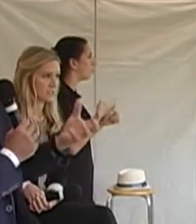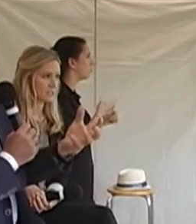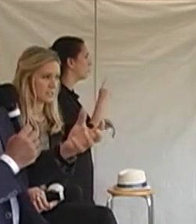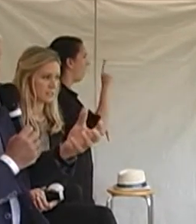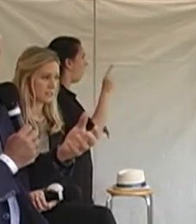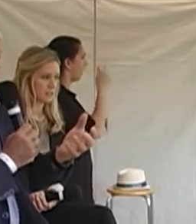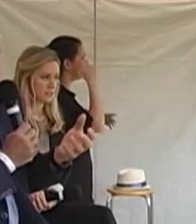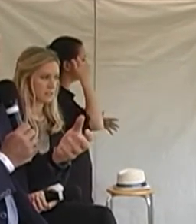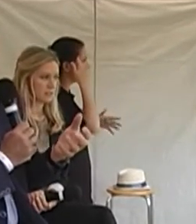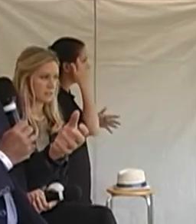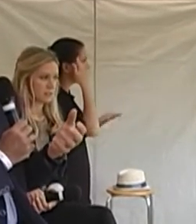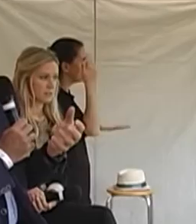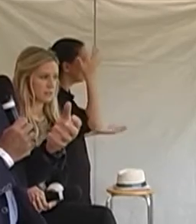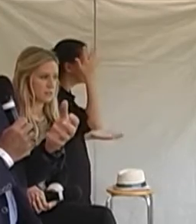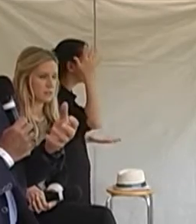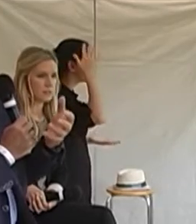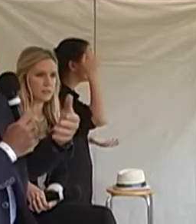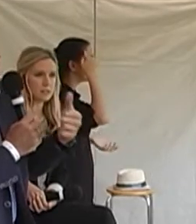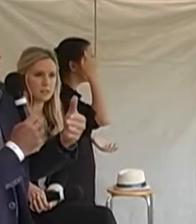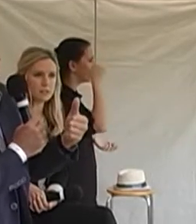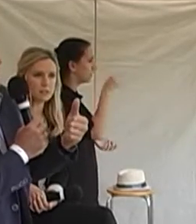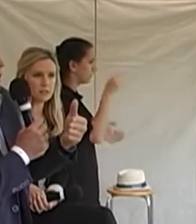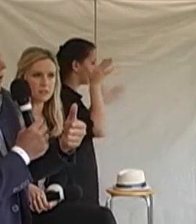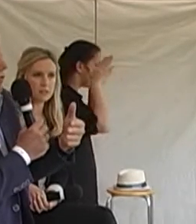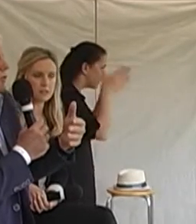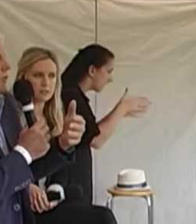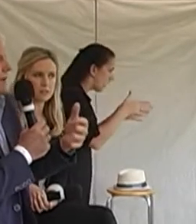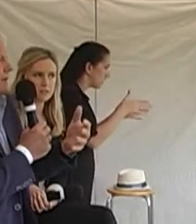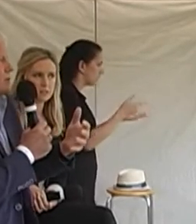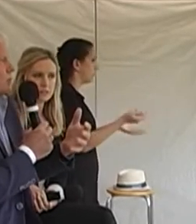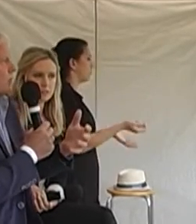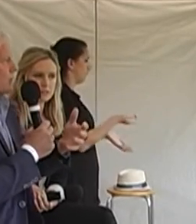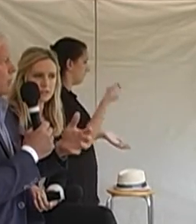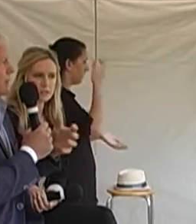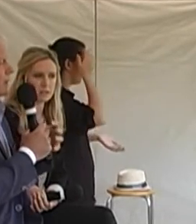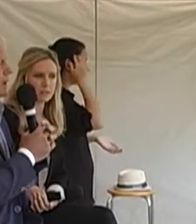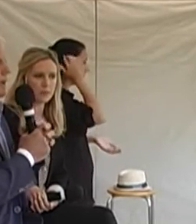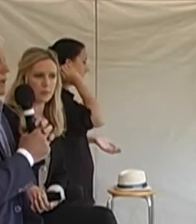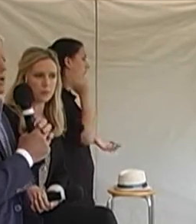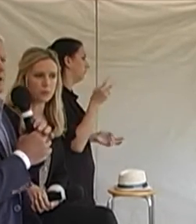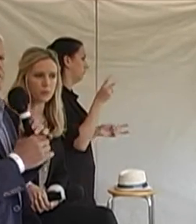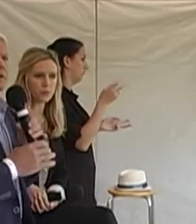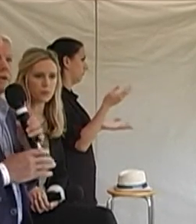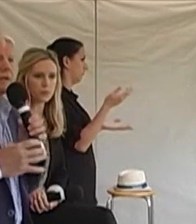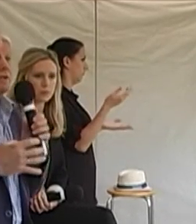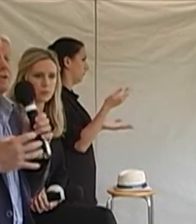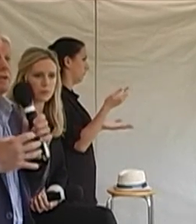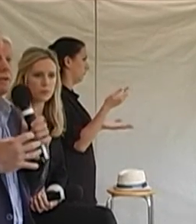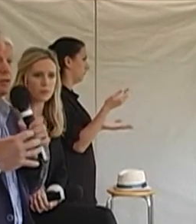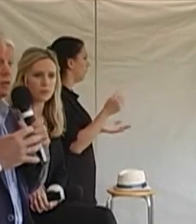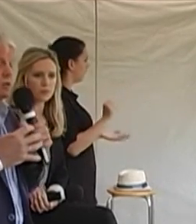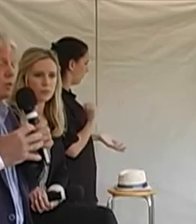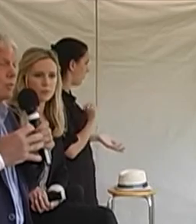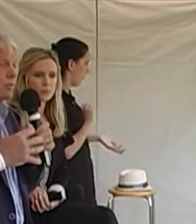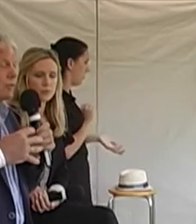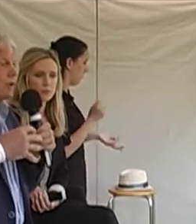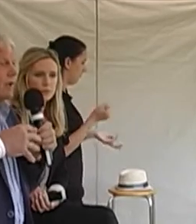of ability to concentrate for some time over an issue or a topic, which is necessary